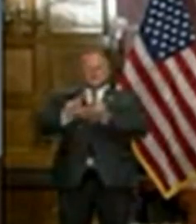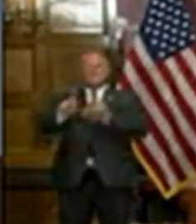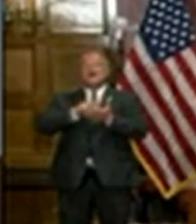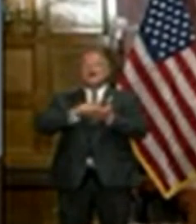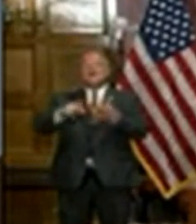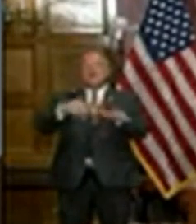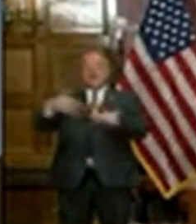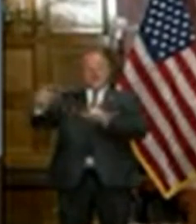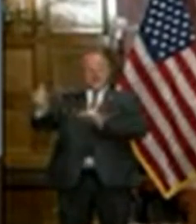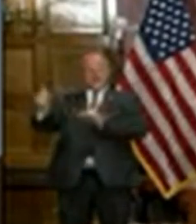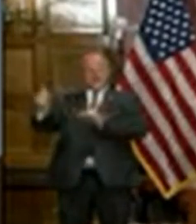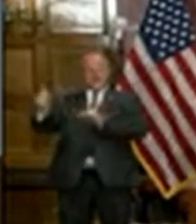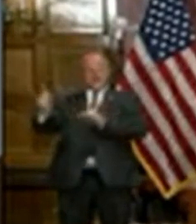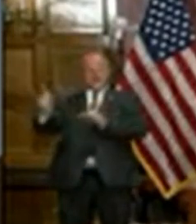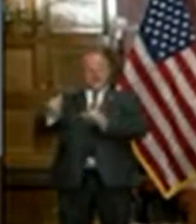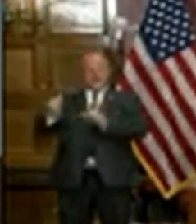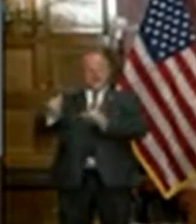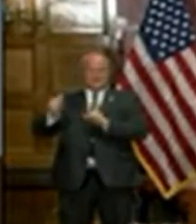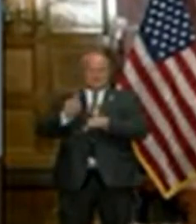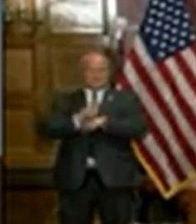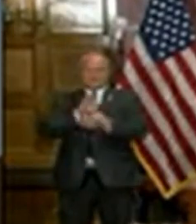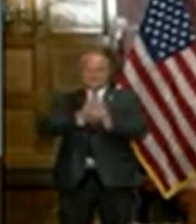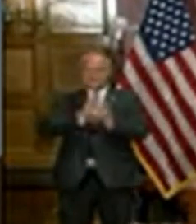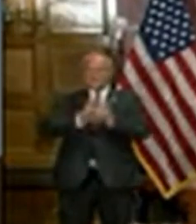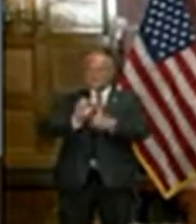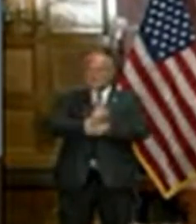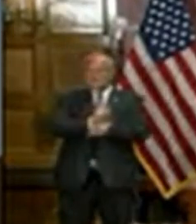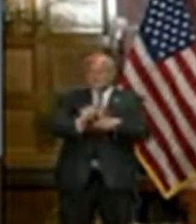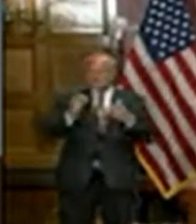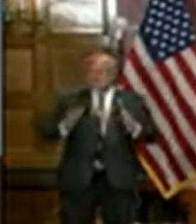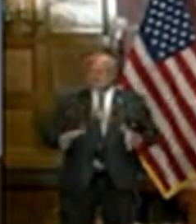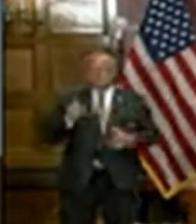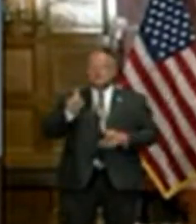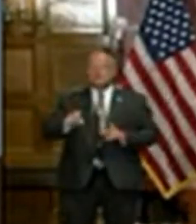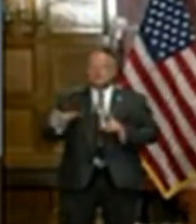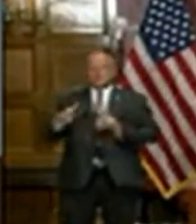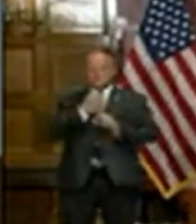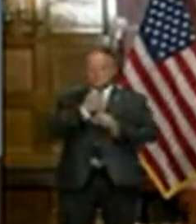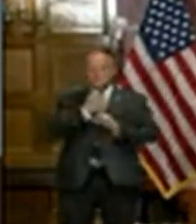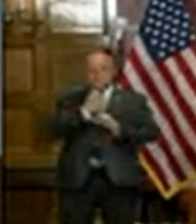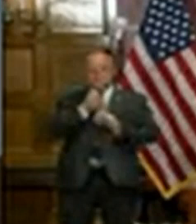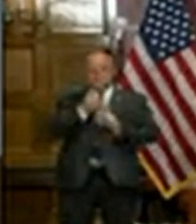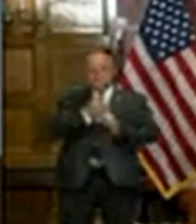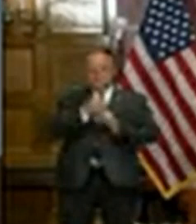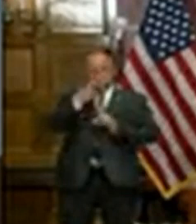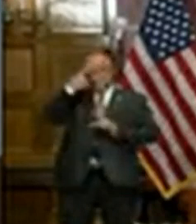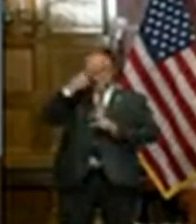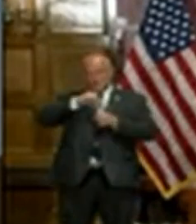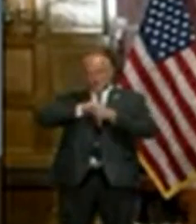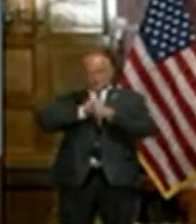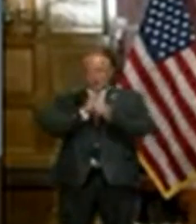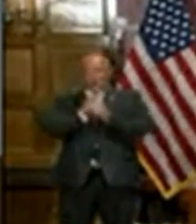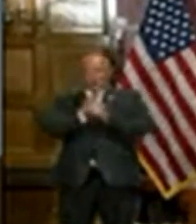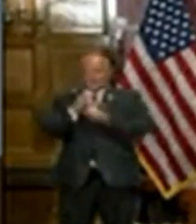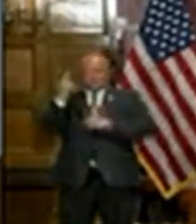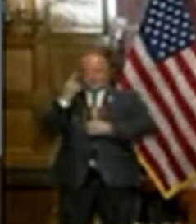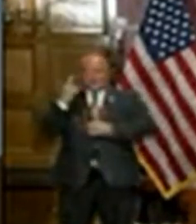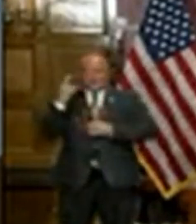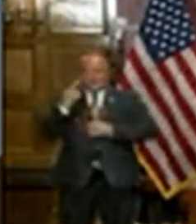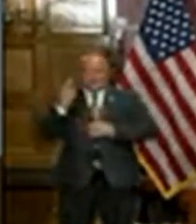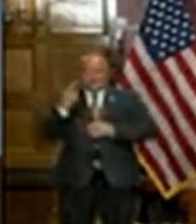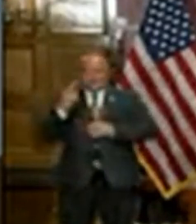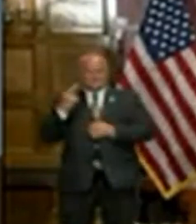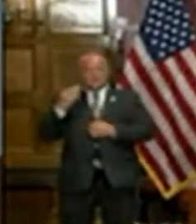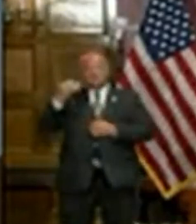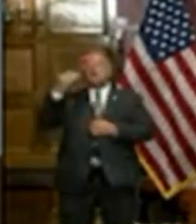paid leave. And it can be used by school employees who have to quarantine for COVID-related reasons. And so